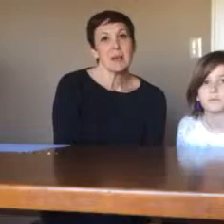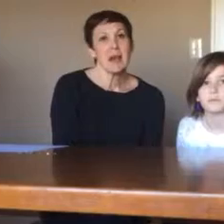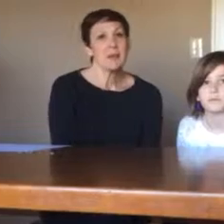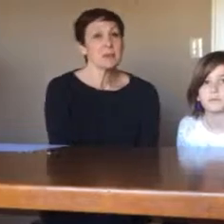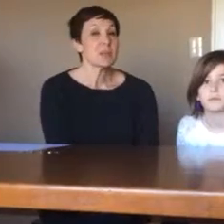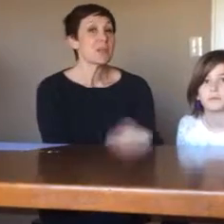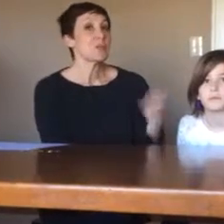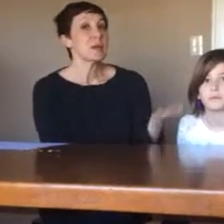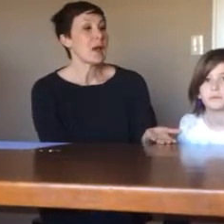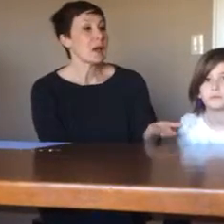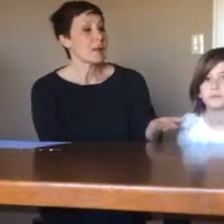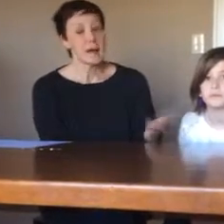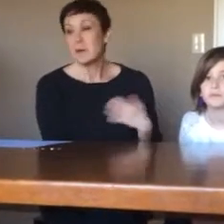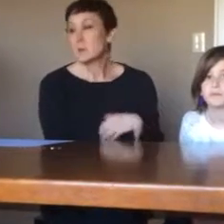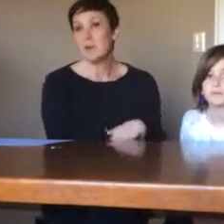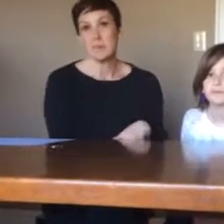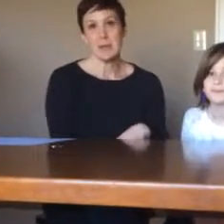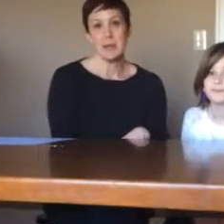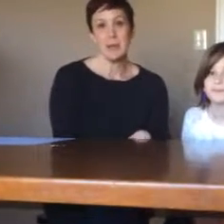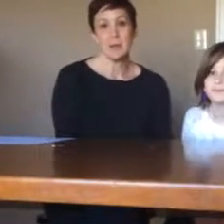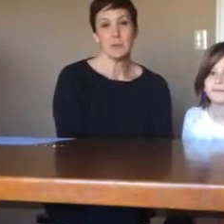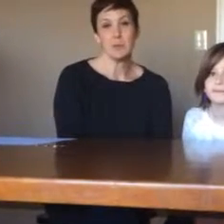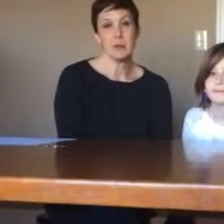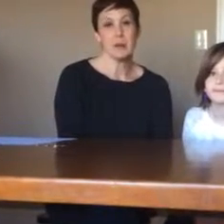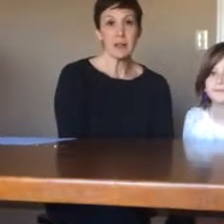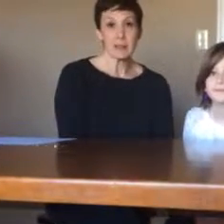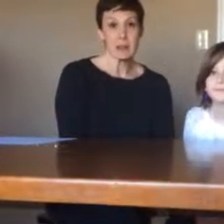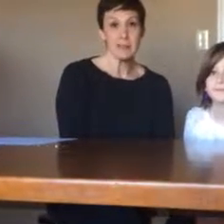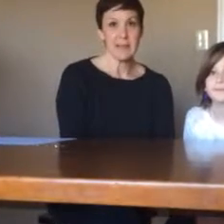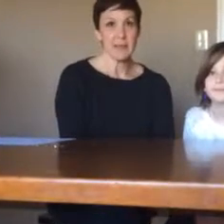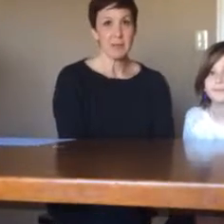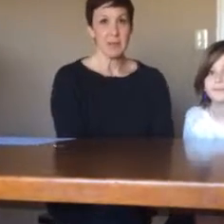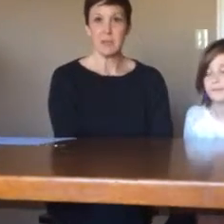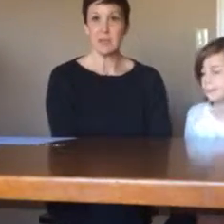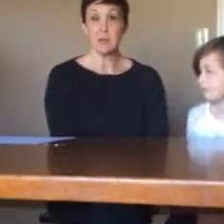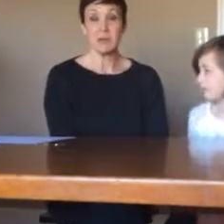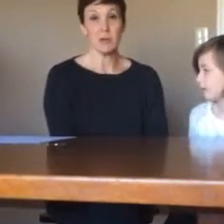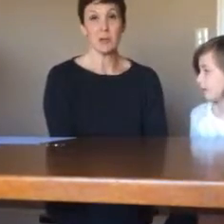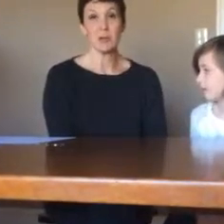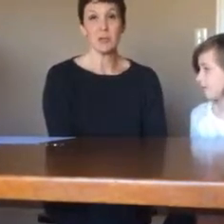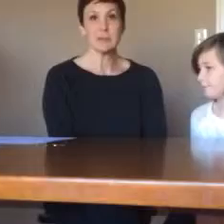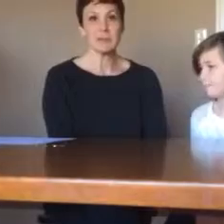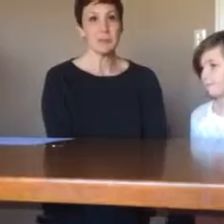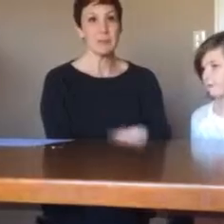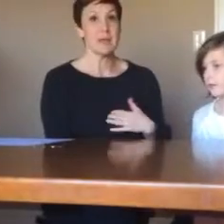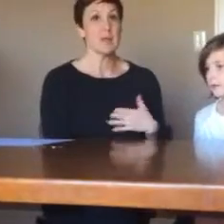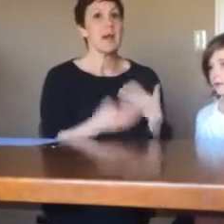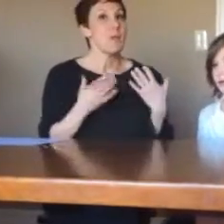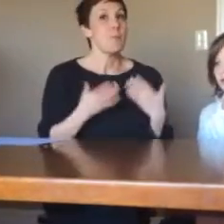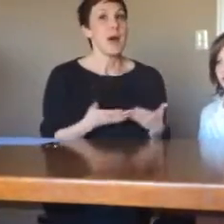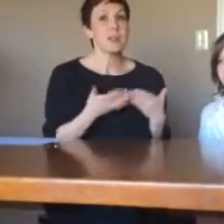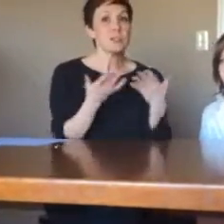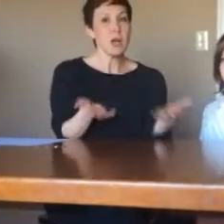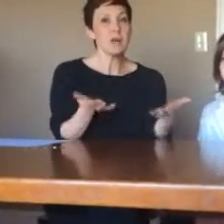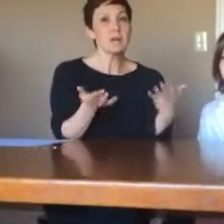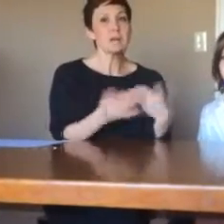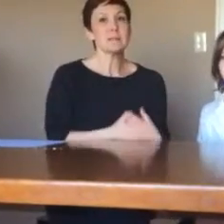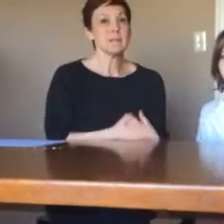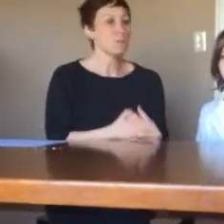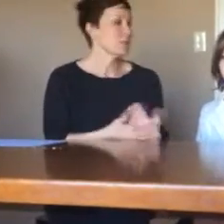I'm going to be cueing Ella. We're going to be learning colors, and I'm going to be cueing her. Her cue is going to be match color, so we're